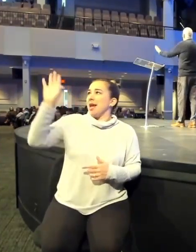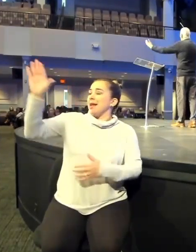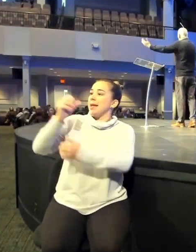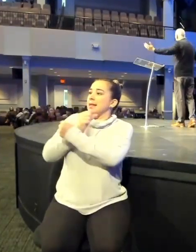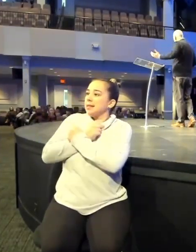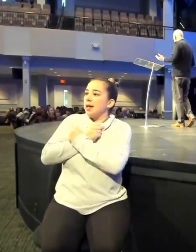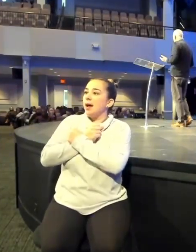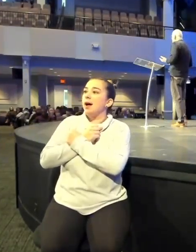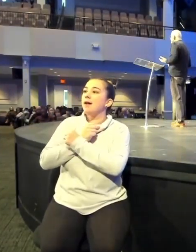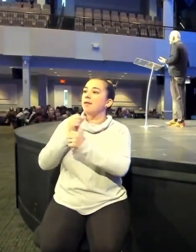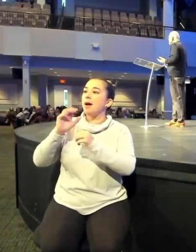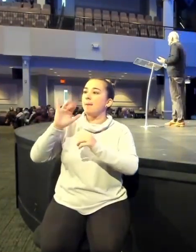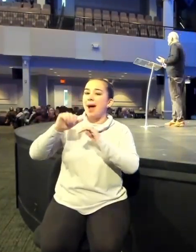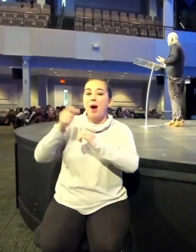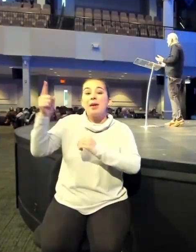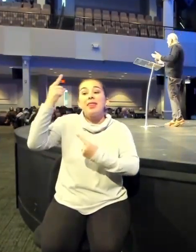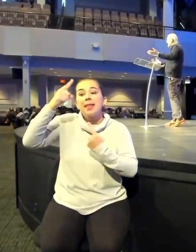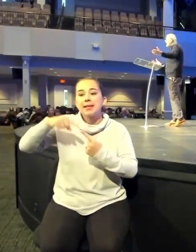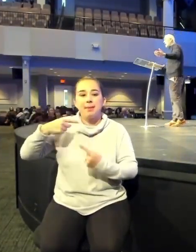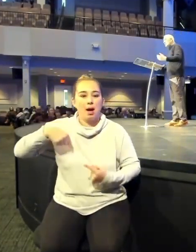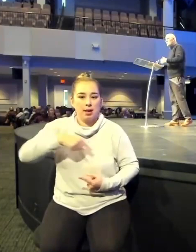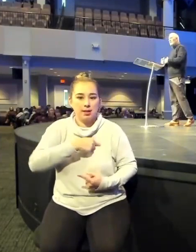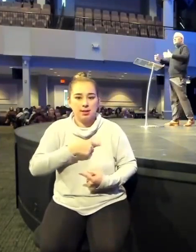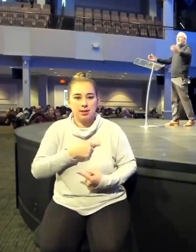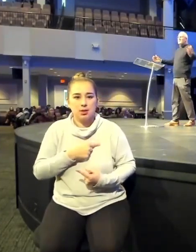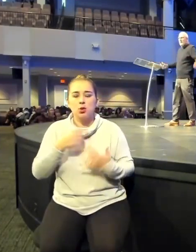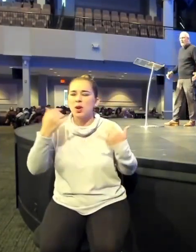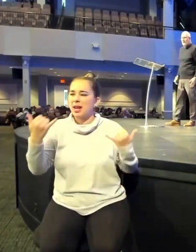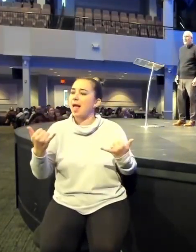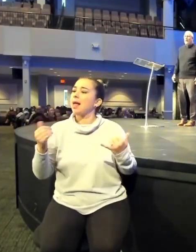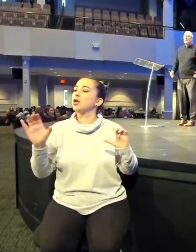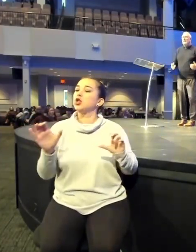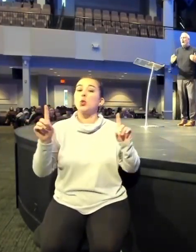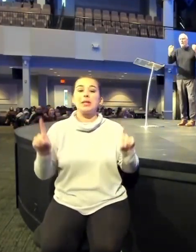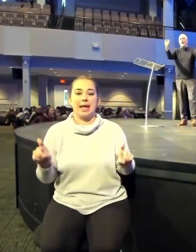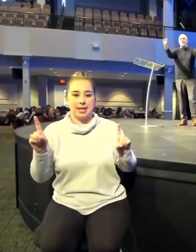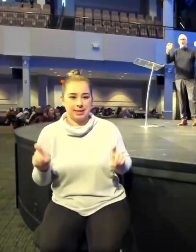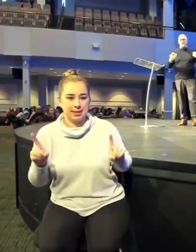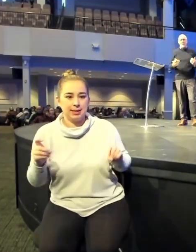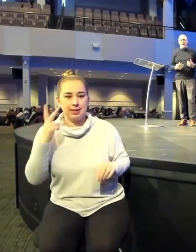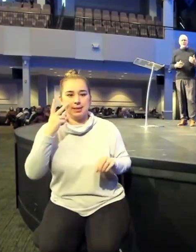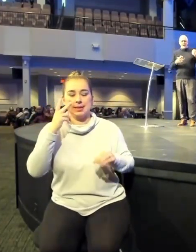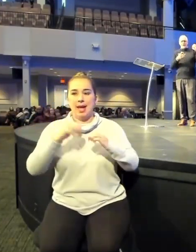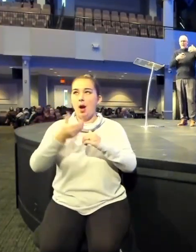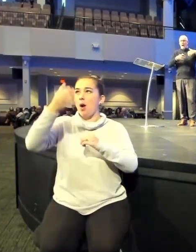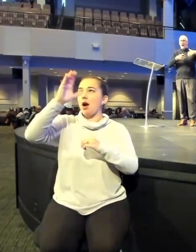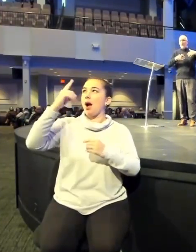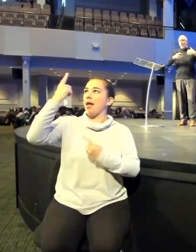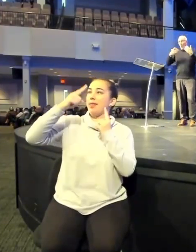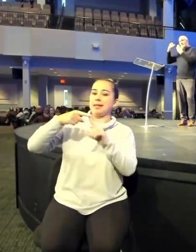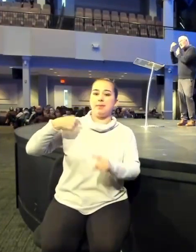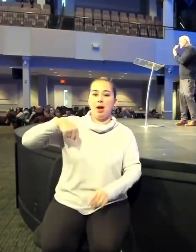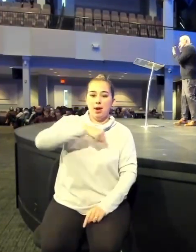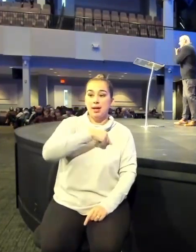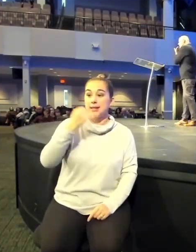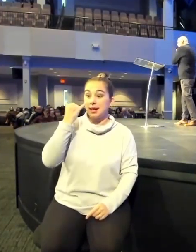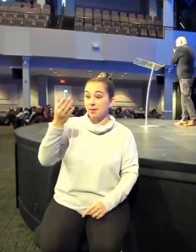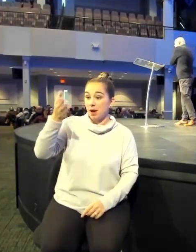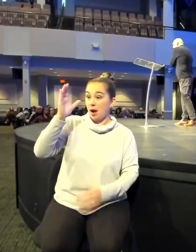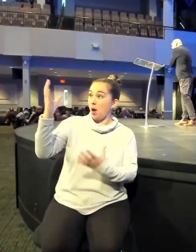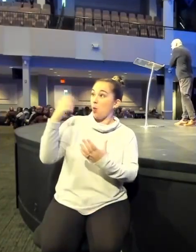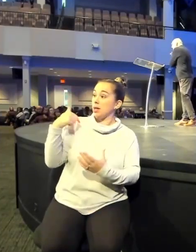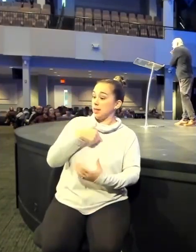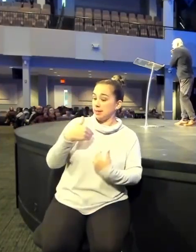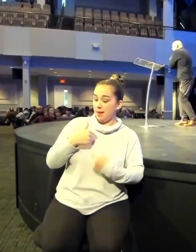way he thinks about us, right? So let's check it out. Let's do a little test today, and let's see how God thinks about us. If God wants us to have the